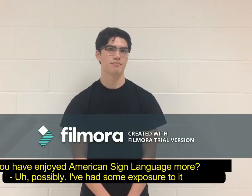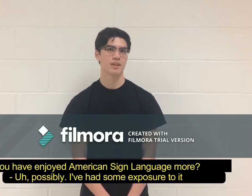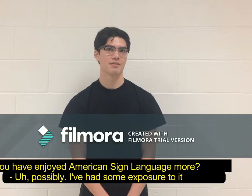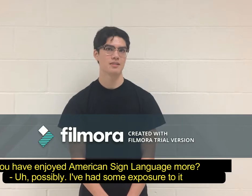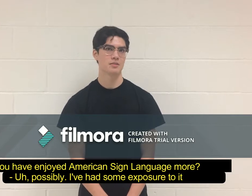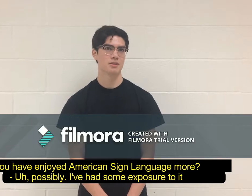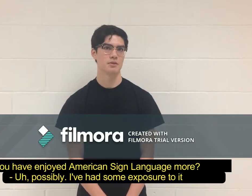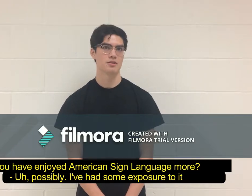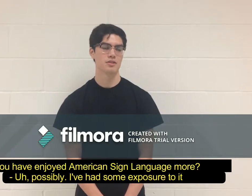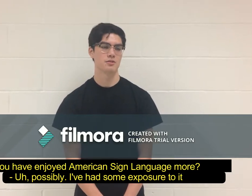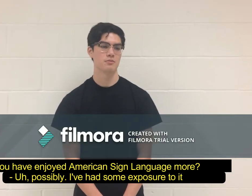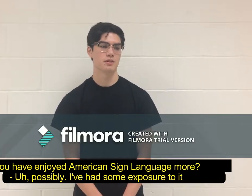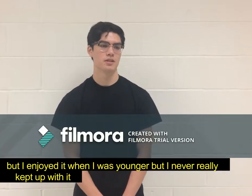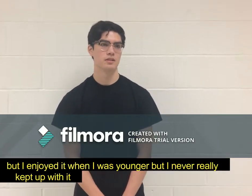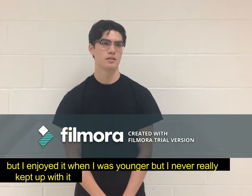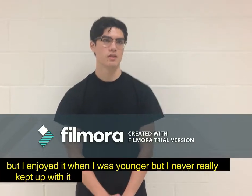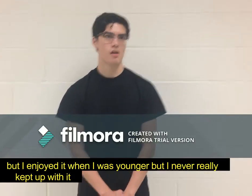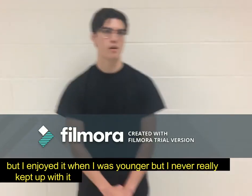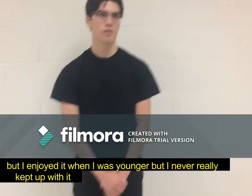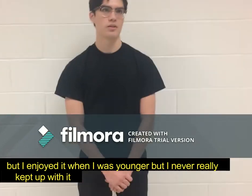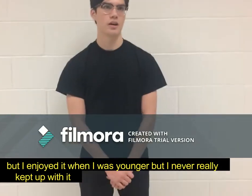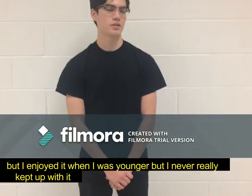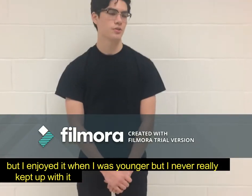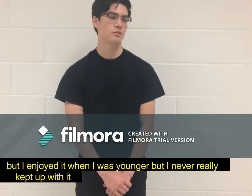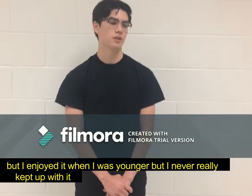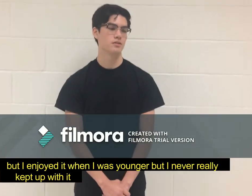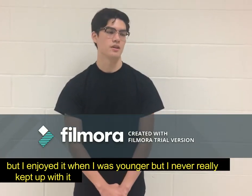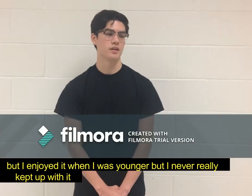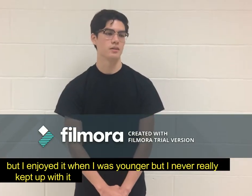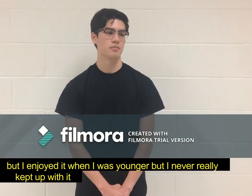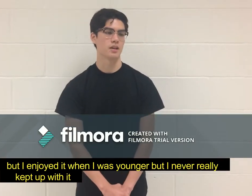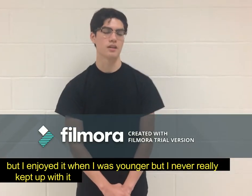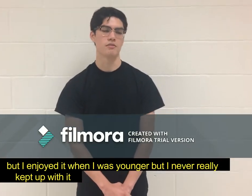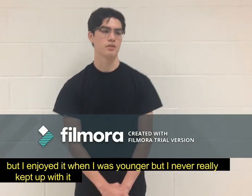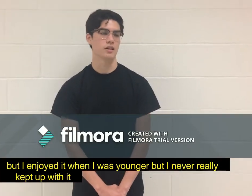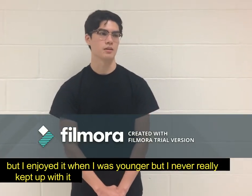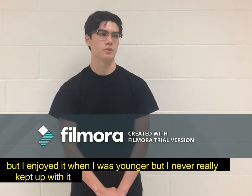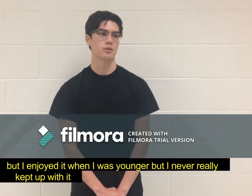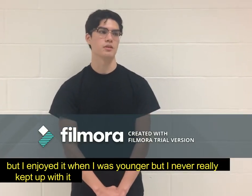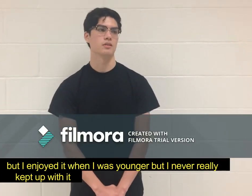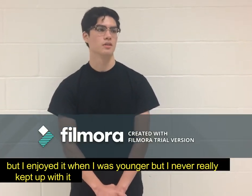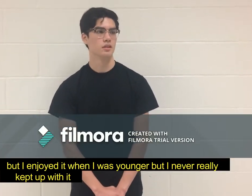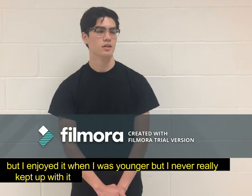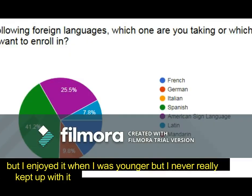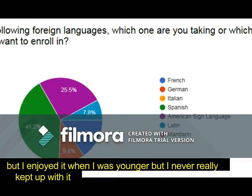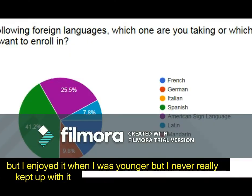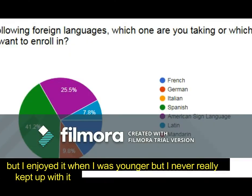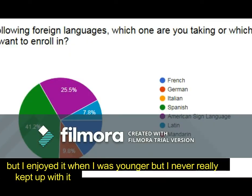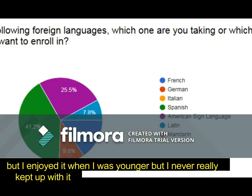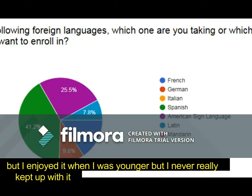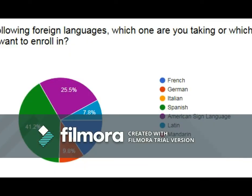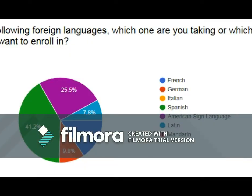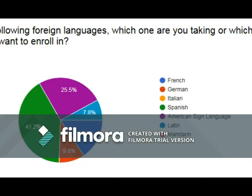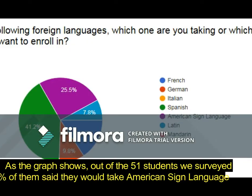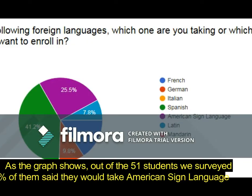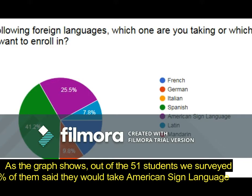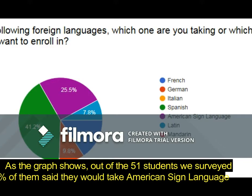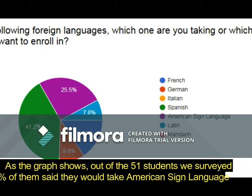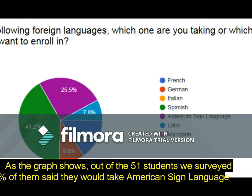I've had some exposure to it, but I enjoyed it when I was younger, but I never really kept up with it. As the graph